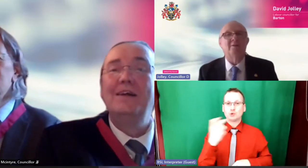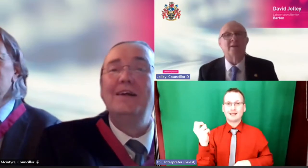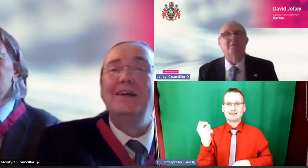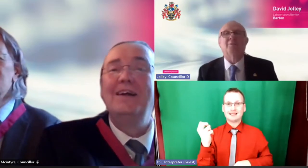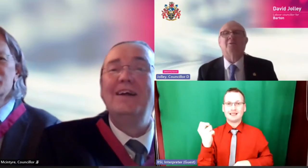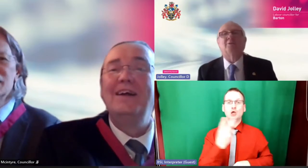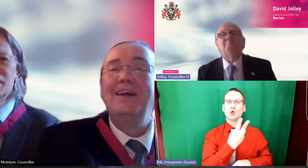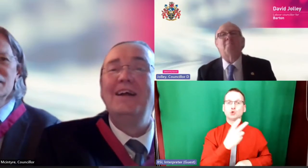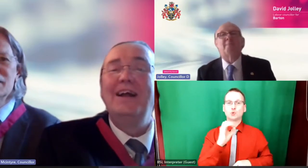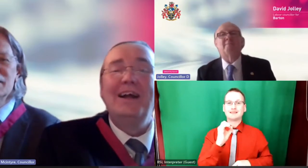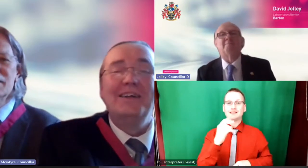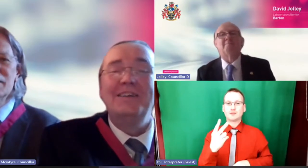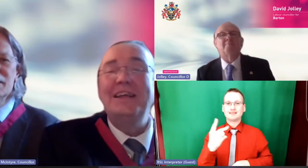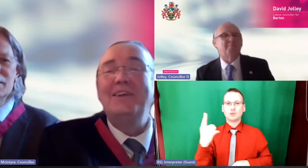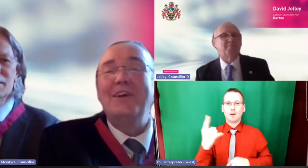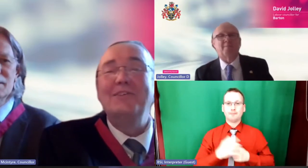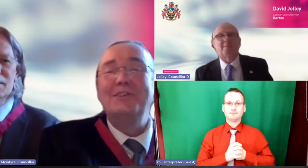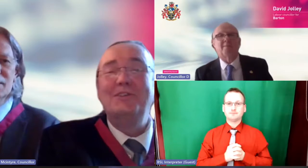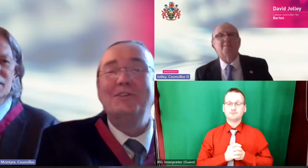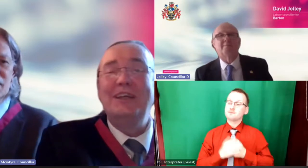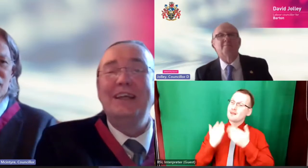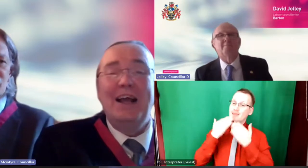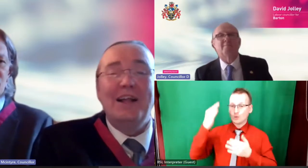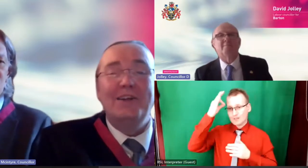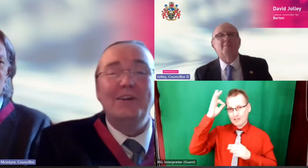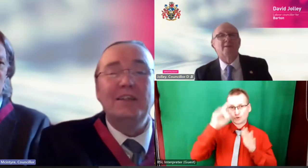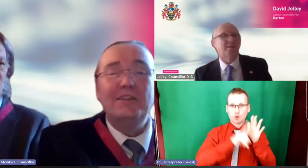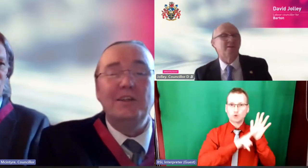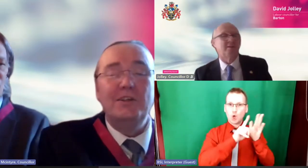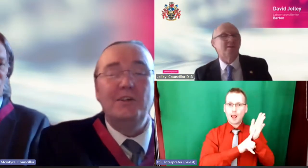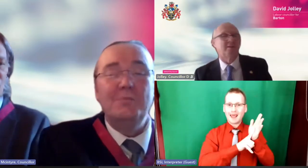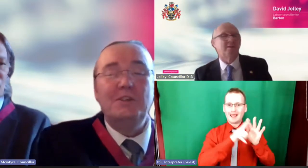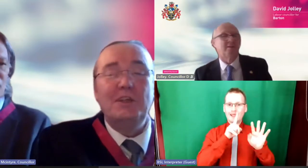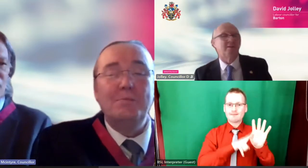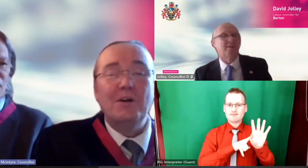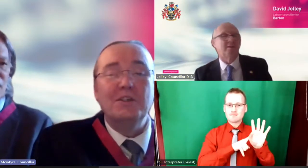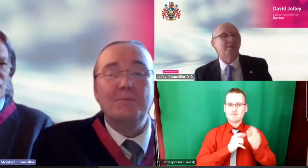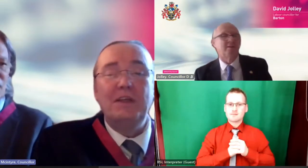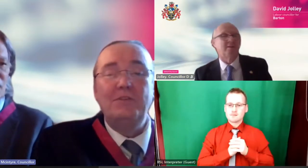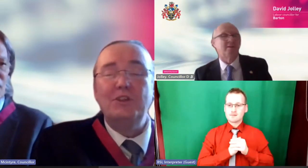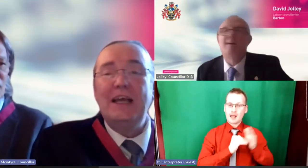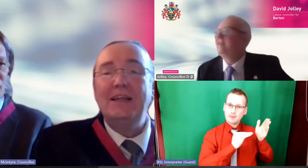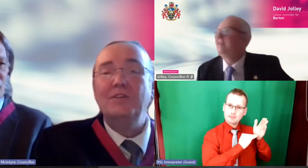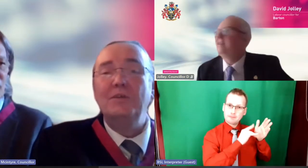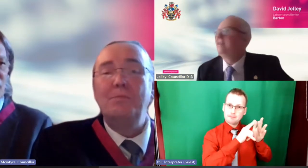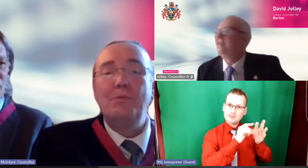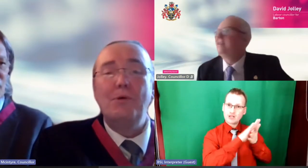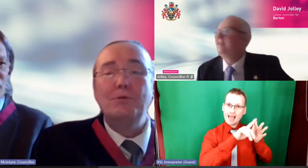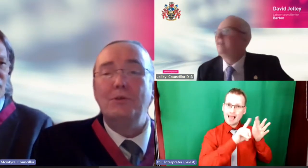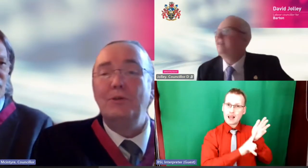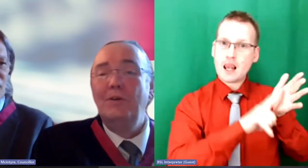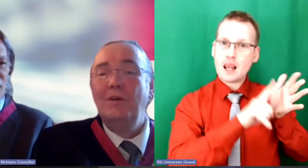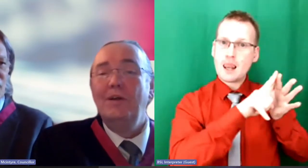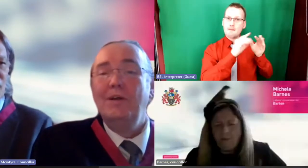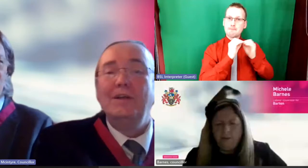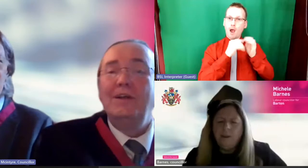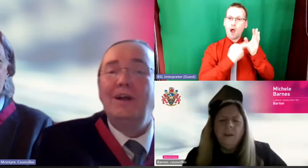2020-2021. Thank you very much. Thank you, Councillor Jolly. Now, Councillor Michelle Barnes, I believe you're seconded in the